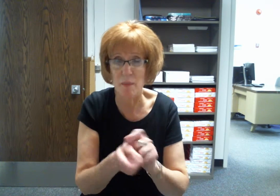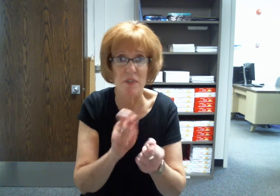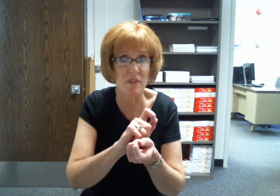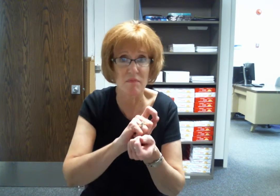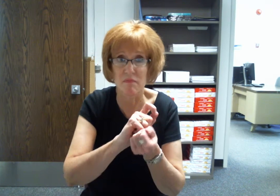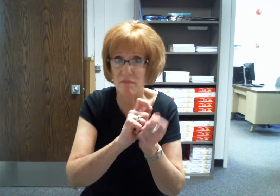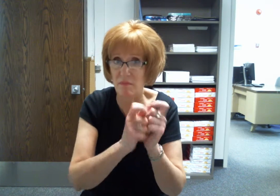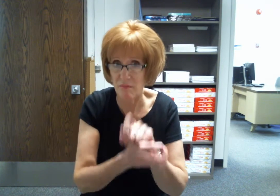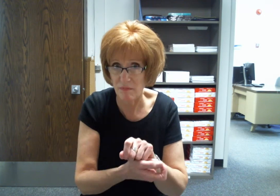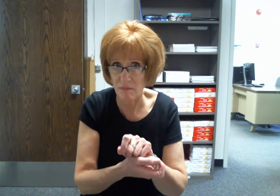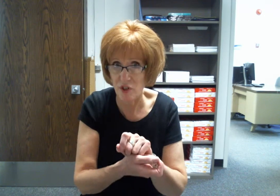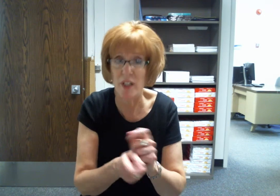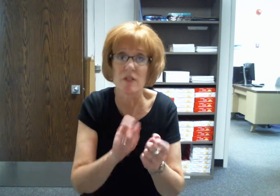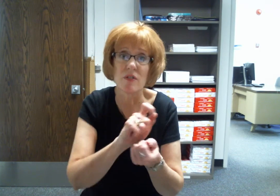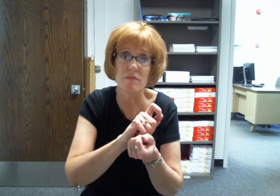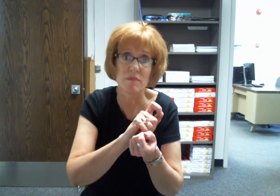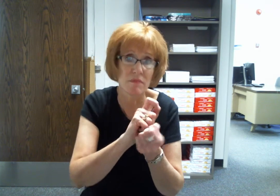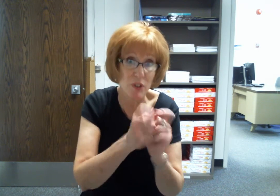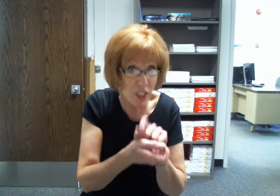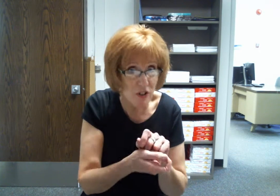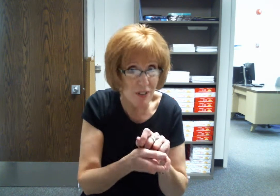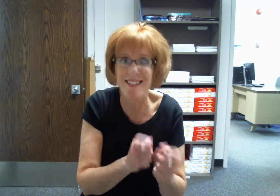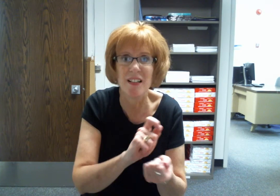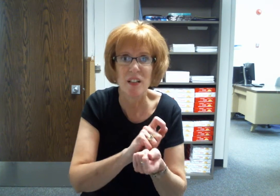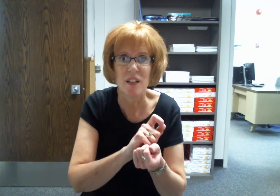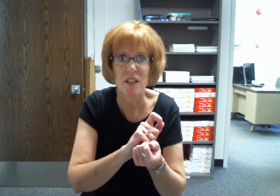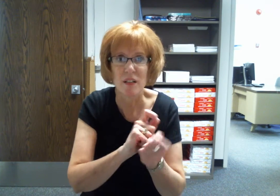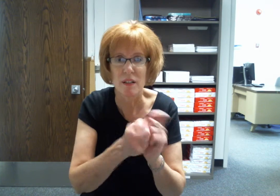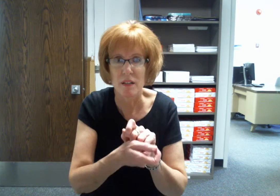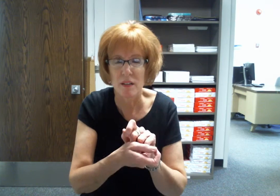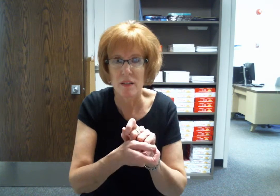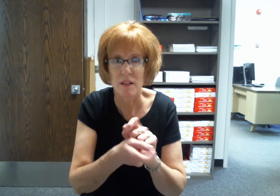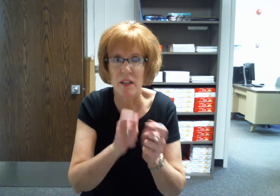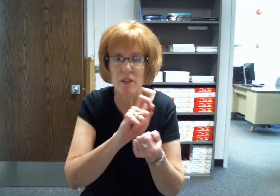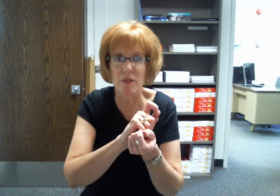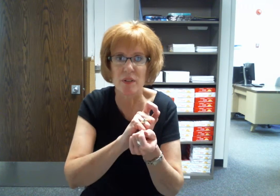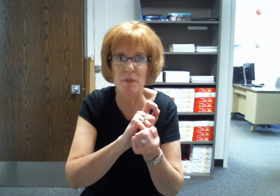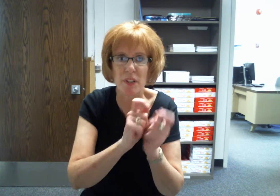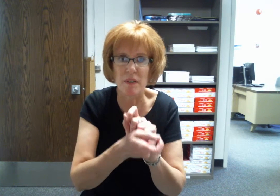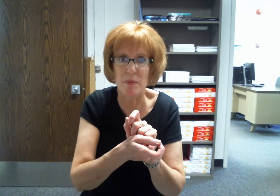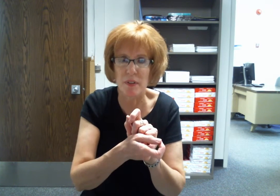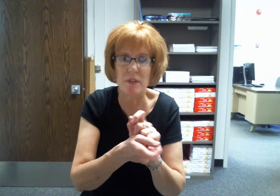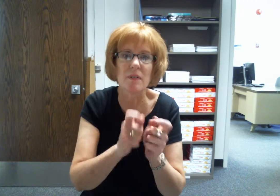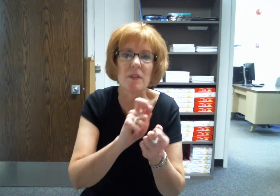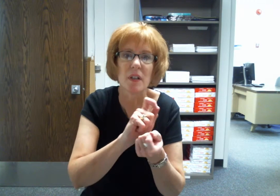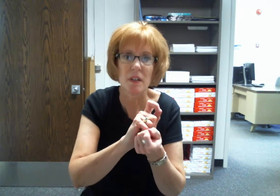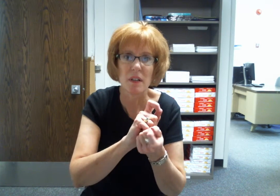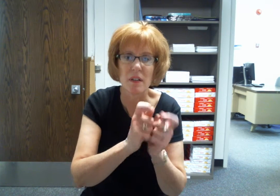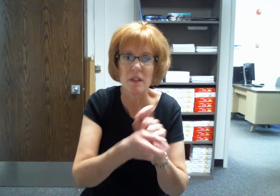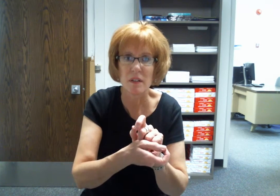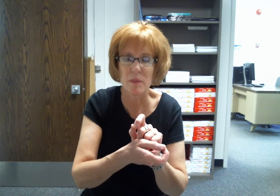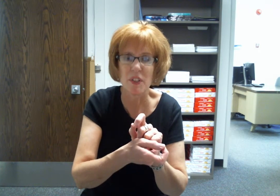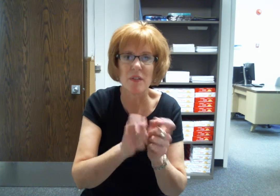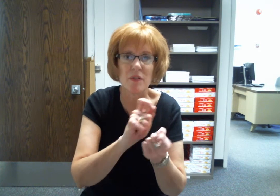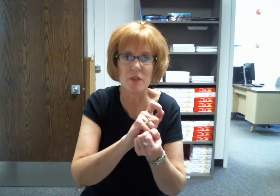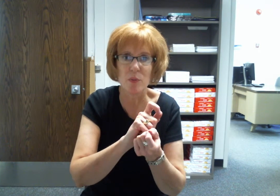opposite. Change. You change it. Kind of hard to explain this, but it'll be easier too when I'm